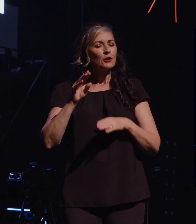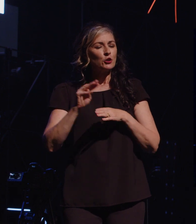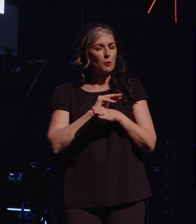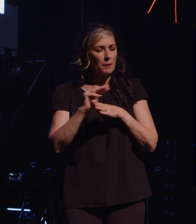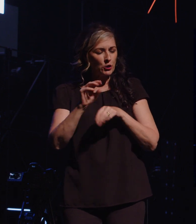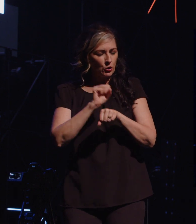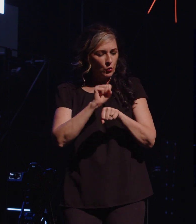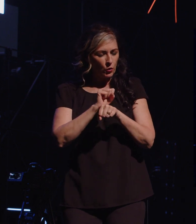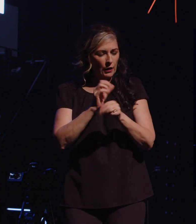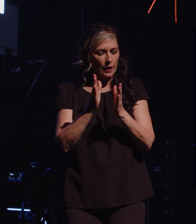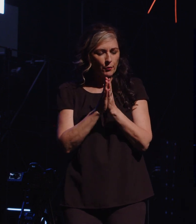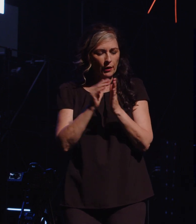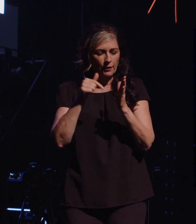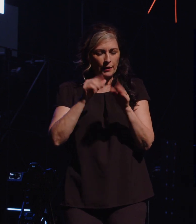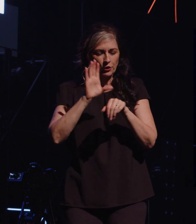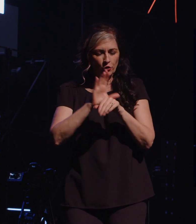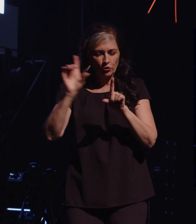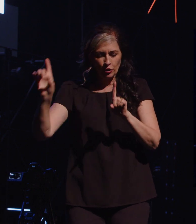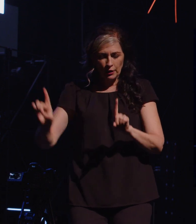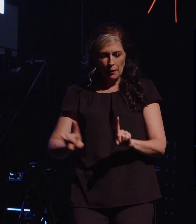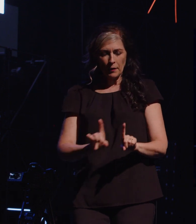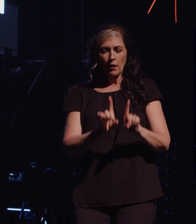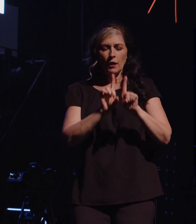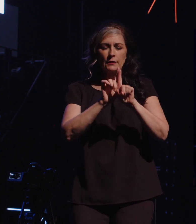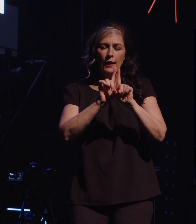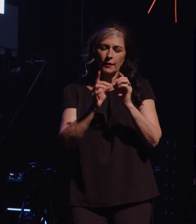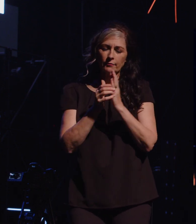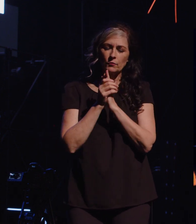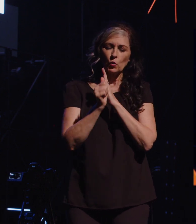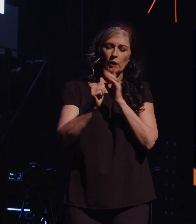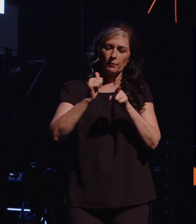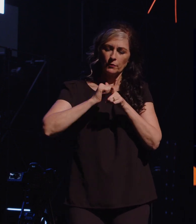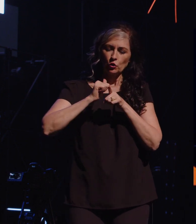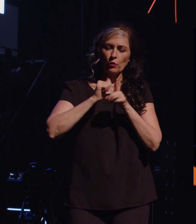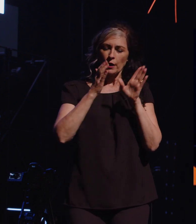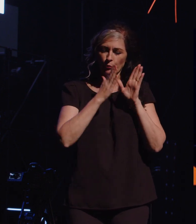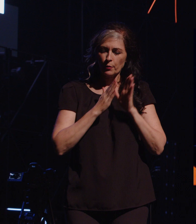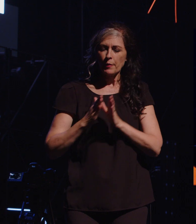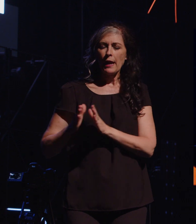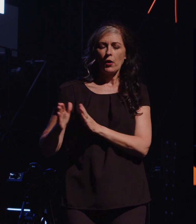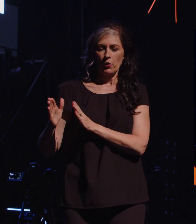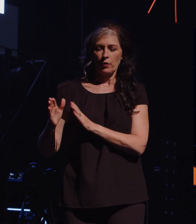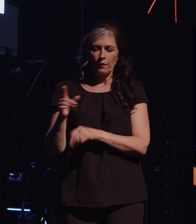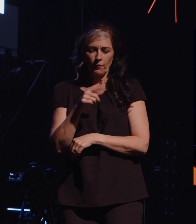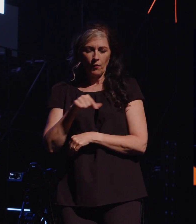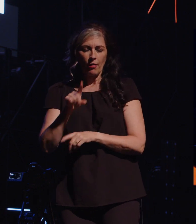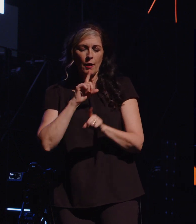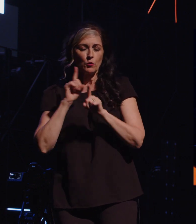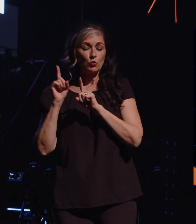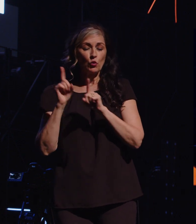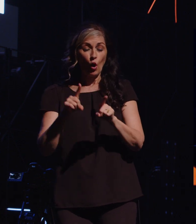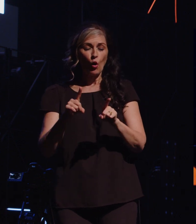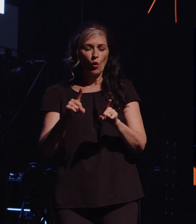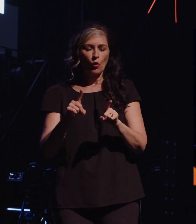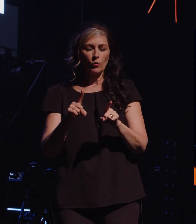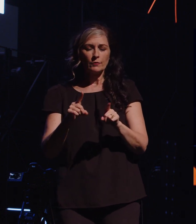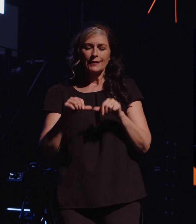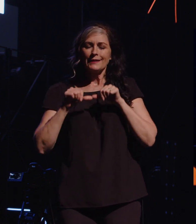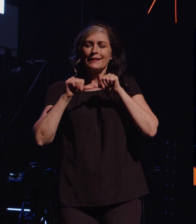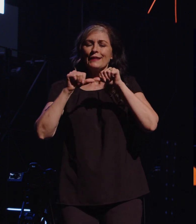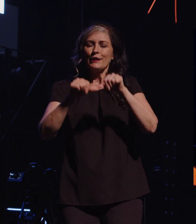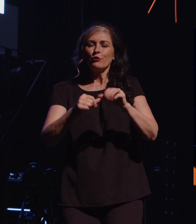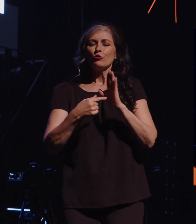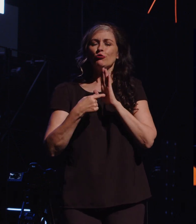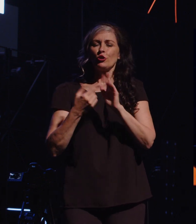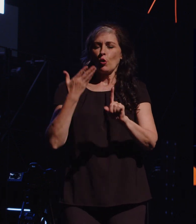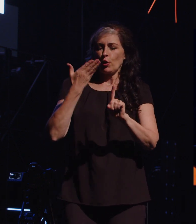that our church will be faithful to come alongside of them, equip them, train them, and prepare the way for them to go. So may you just continue to show